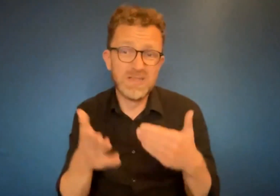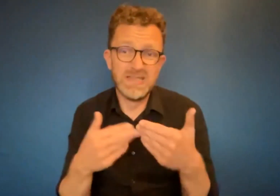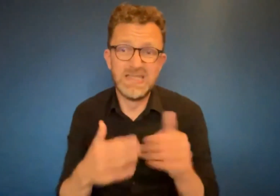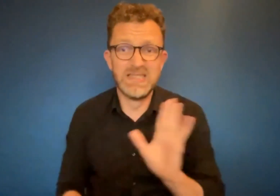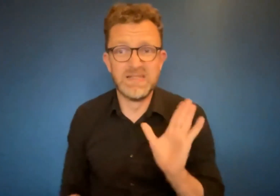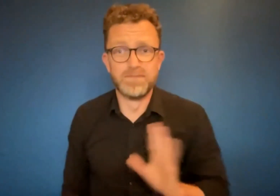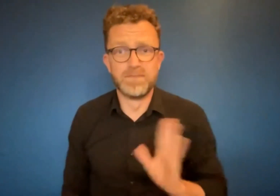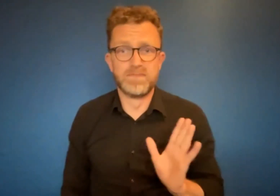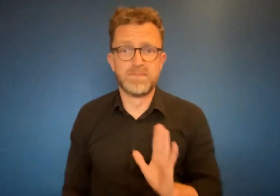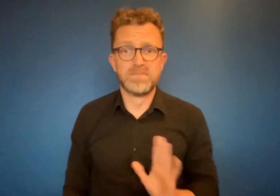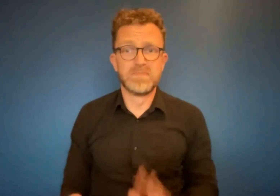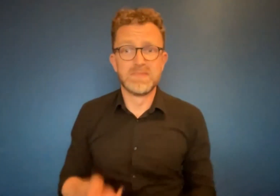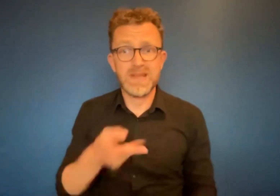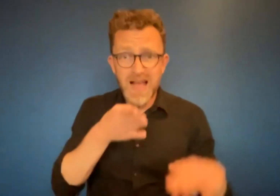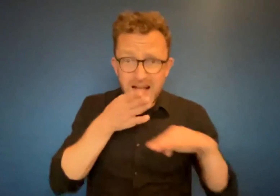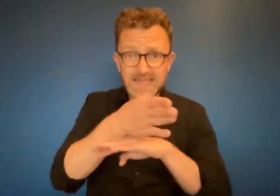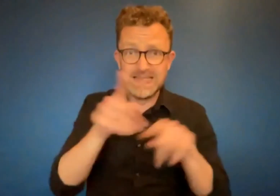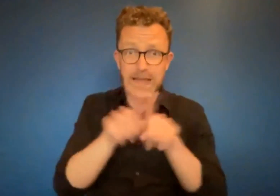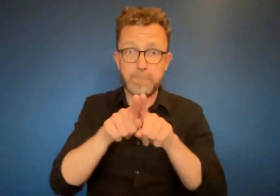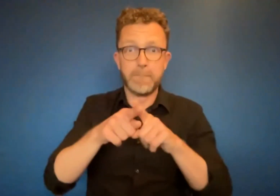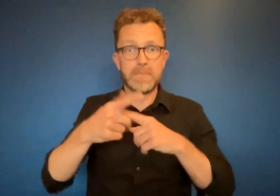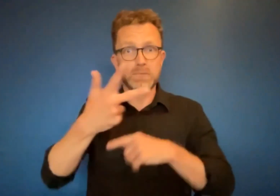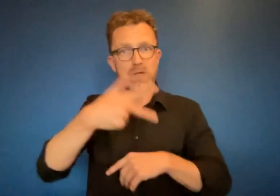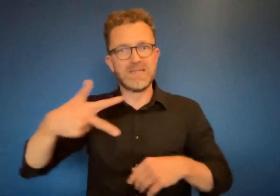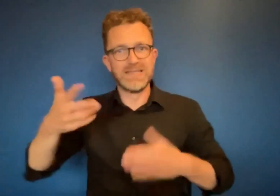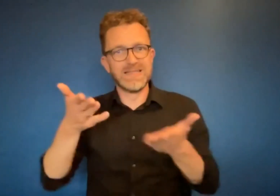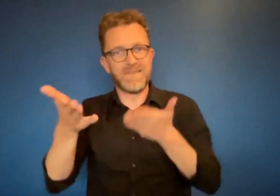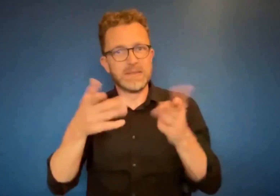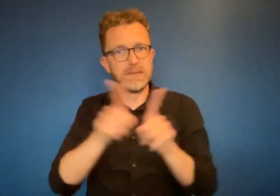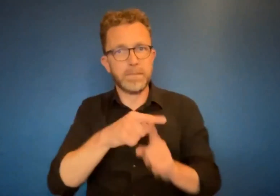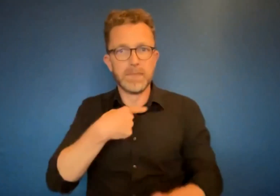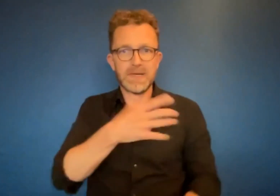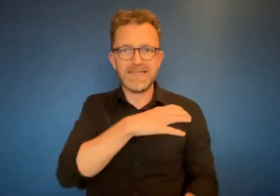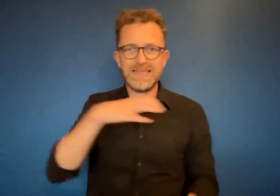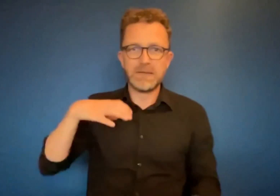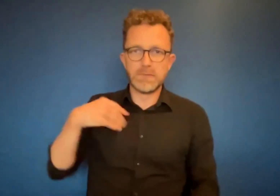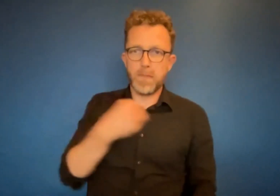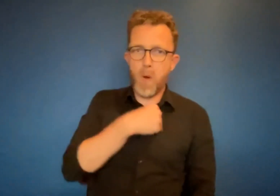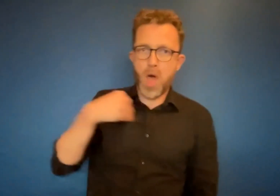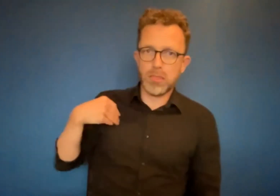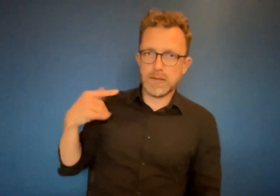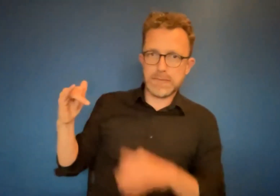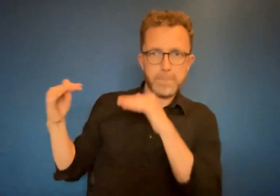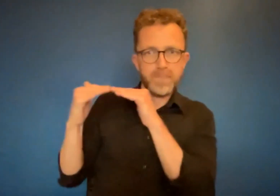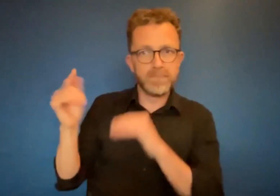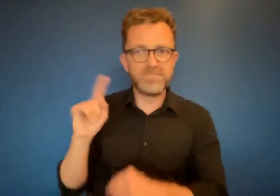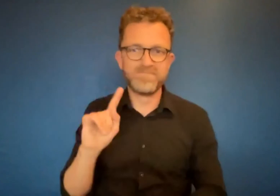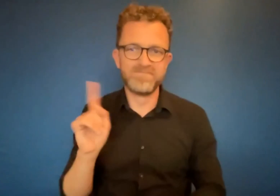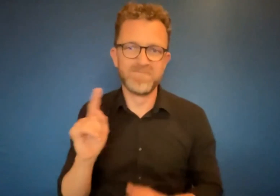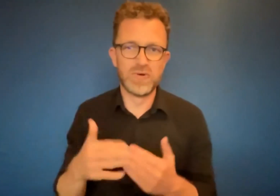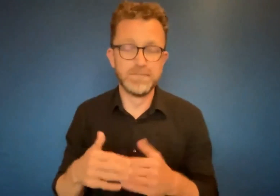this question is for Katrine, who I thank for being